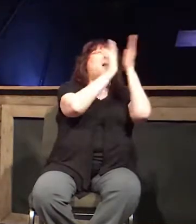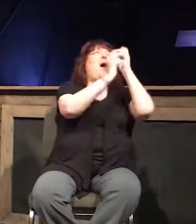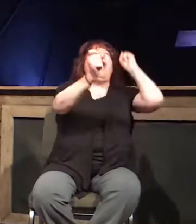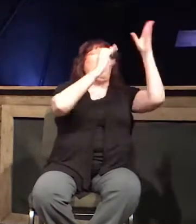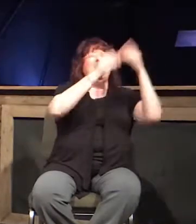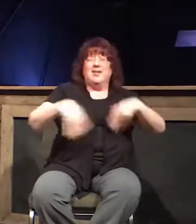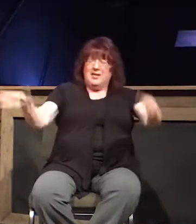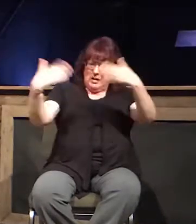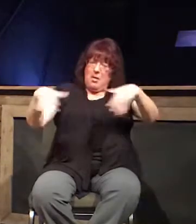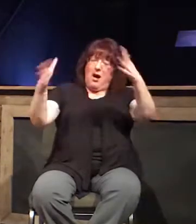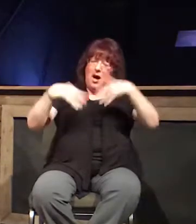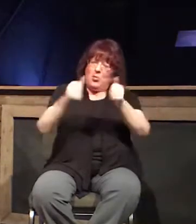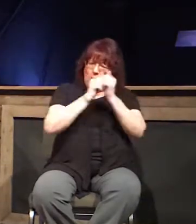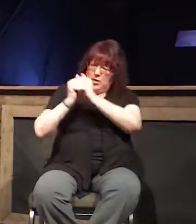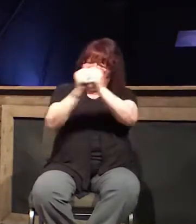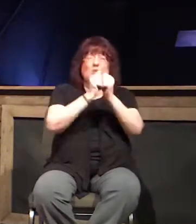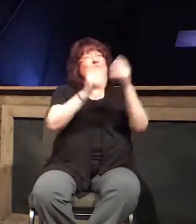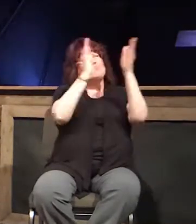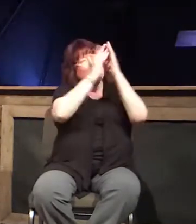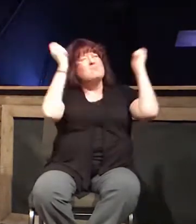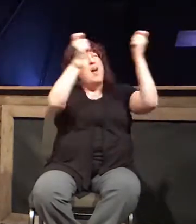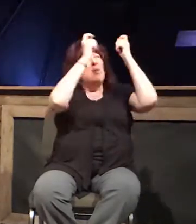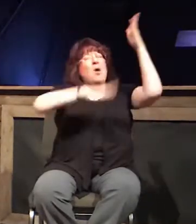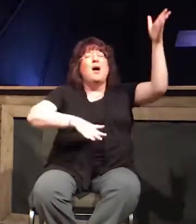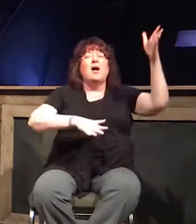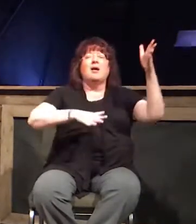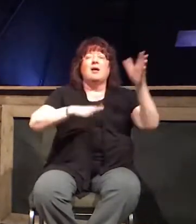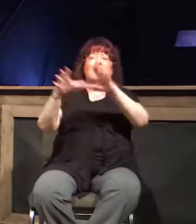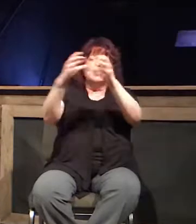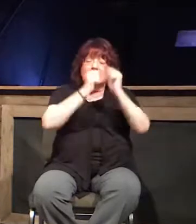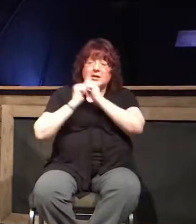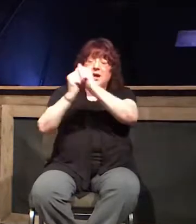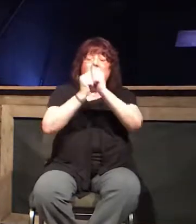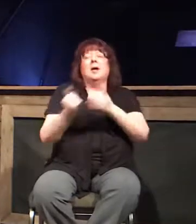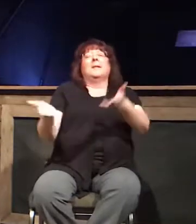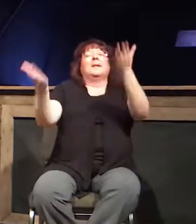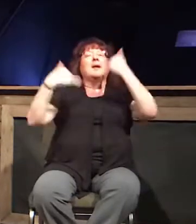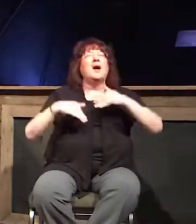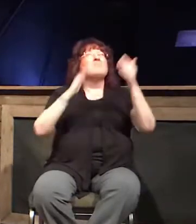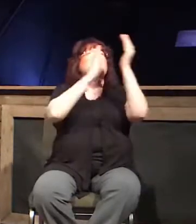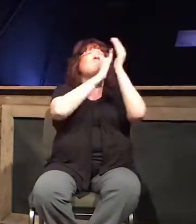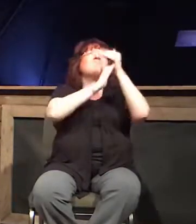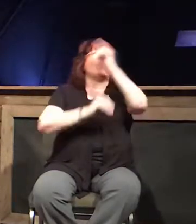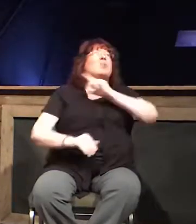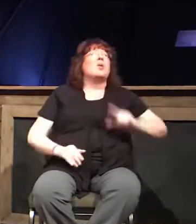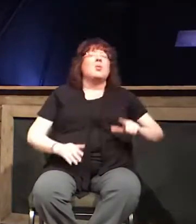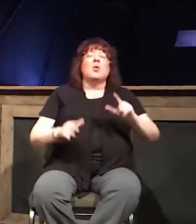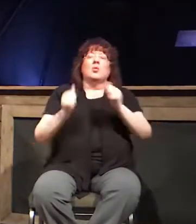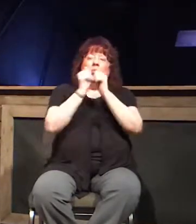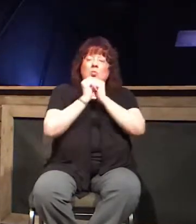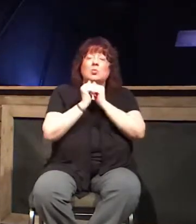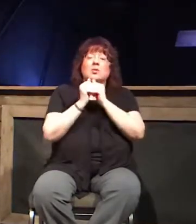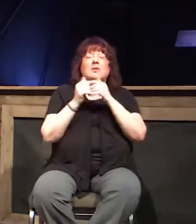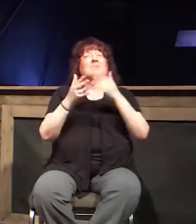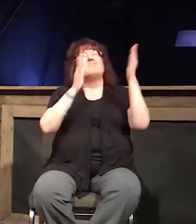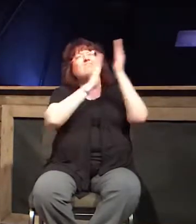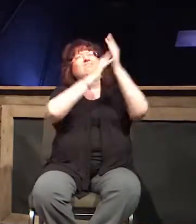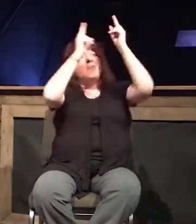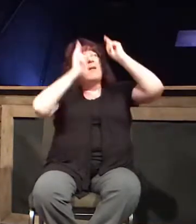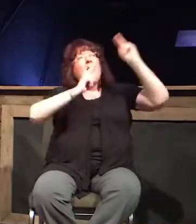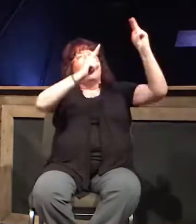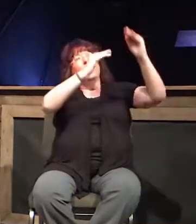myself. I want to celebrate Jesus with you, corporately. Come, let's glorify the Lord with me. Let's